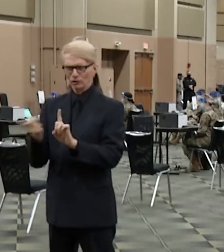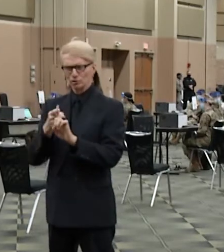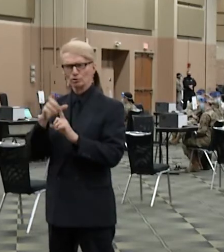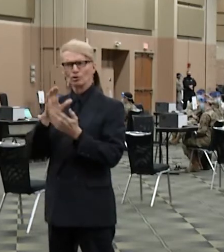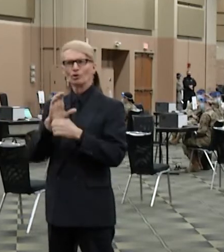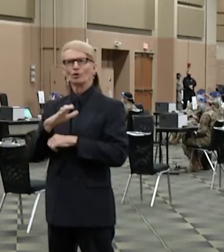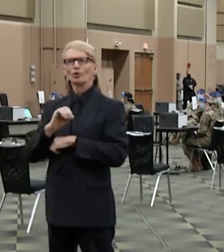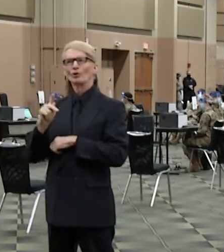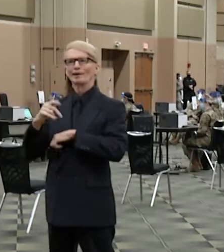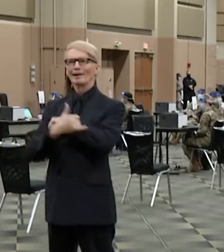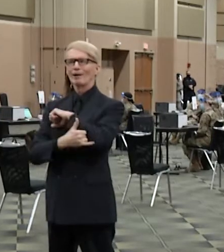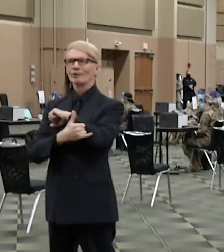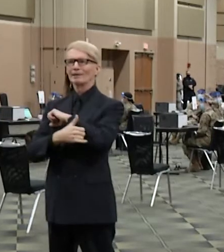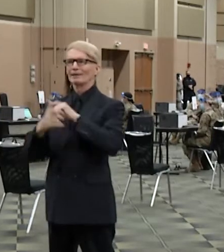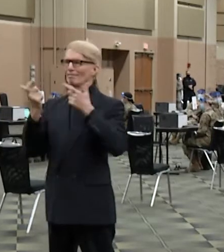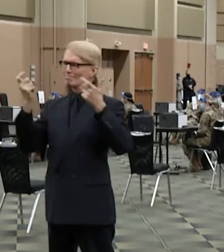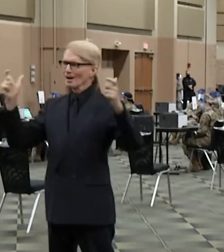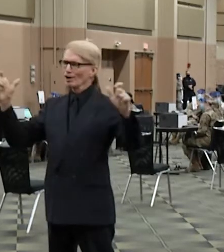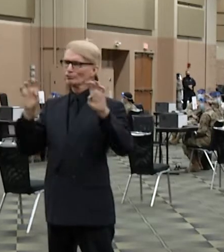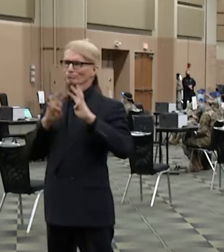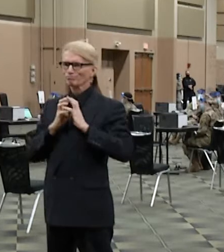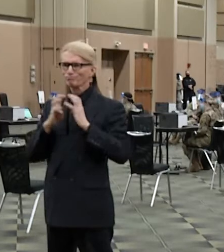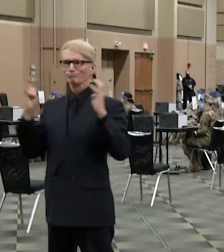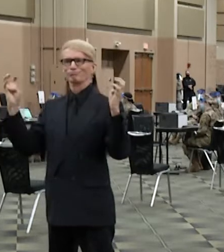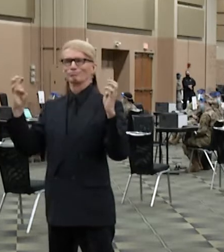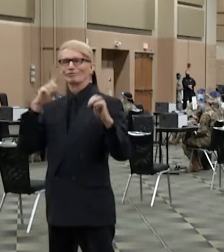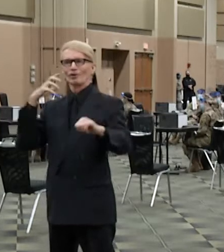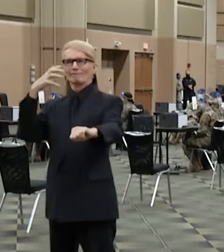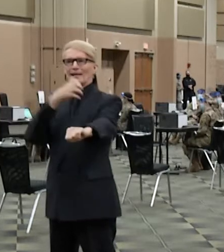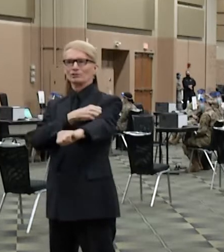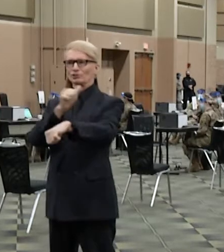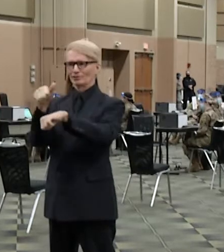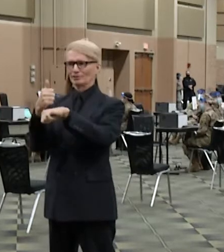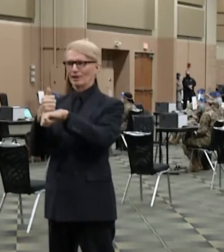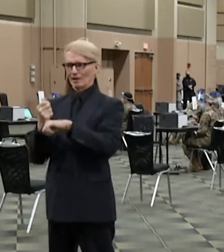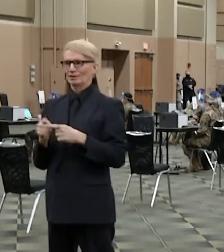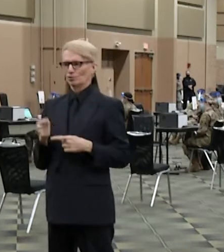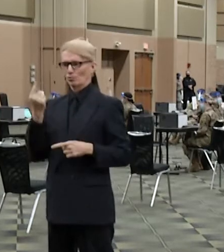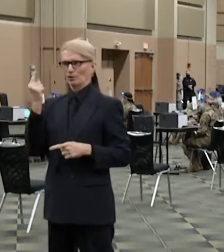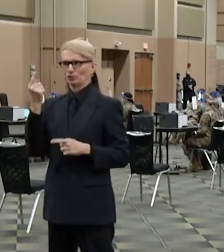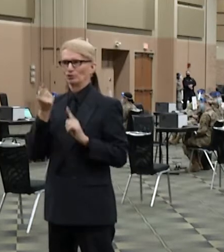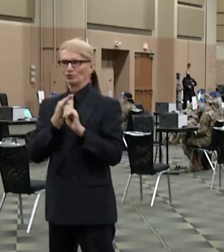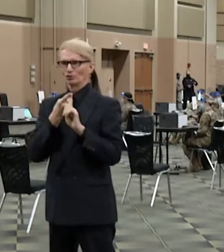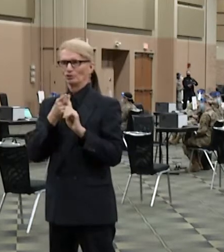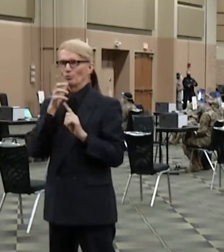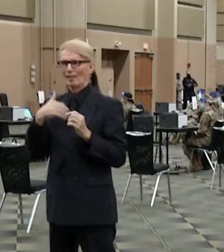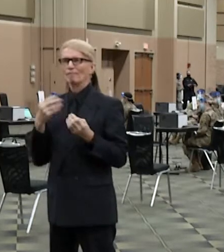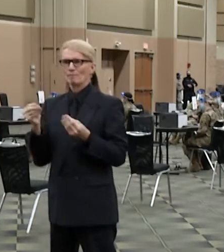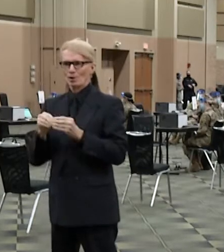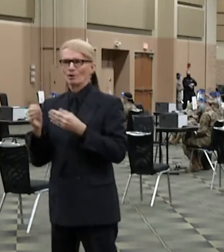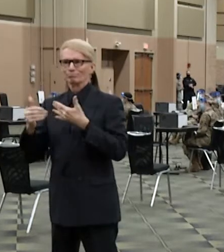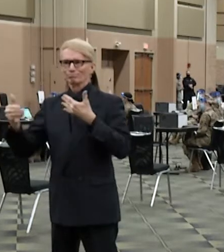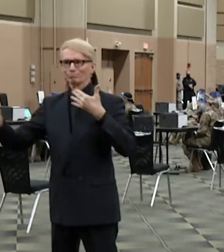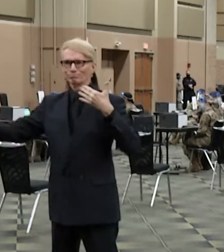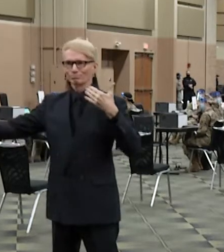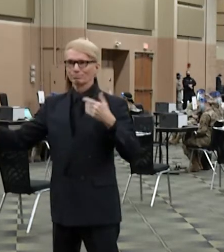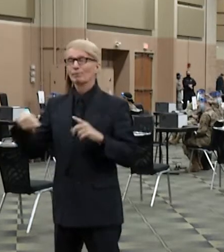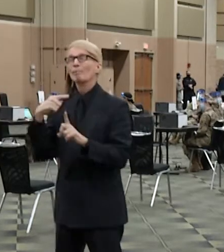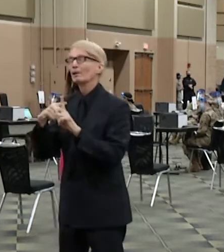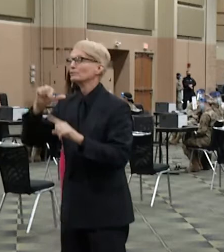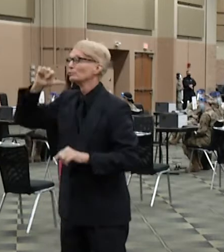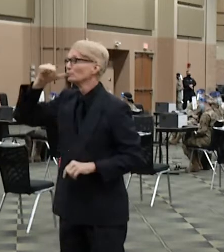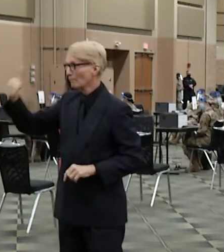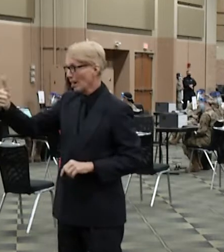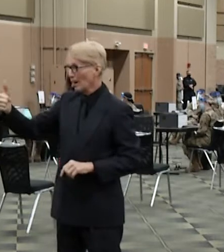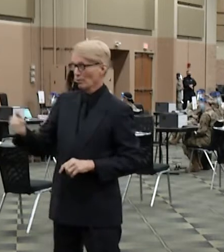large-scale vaccination site. This is the first of several that will be opening soon. Opening tomorrow,